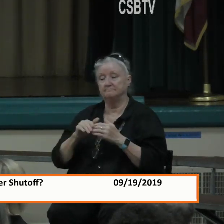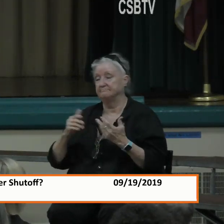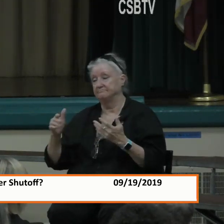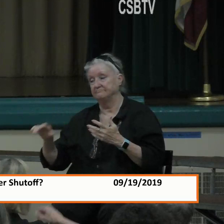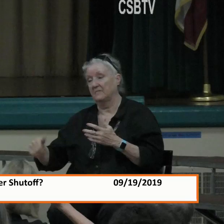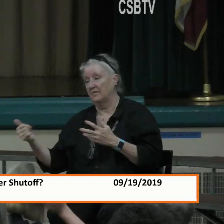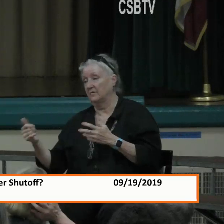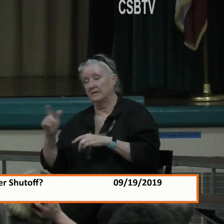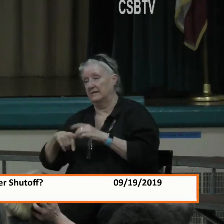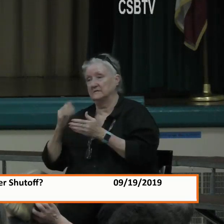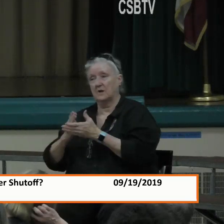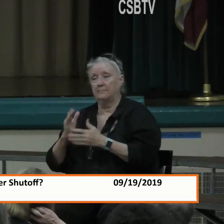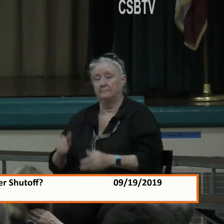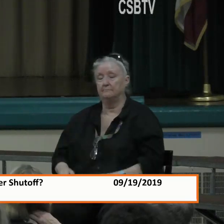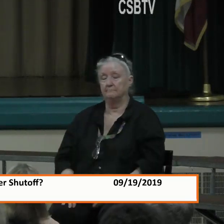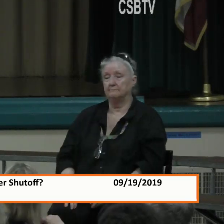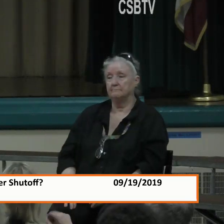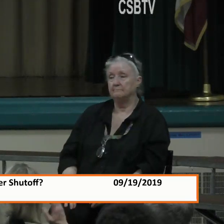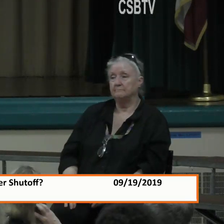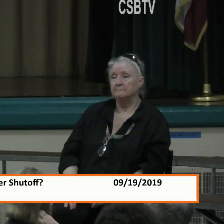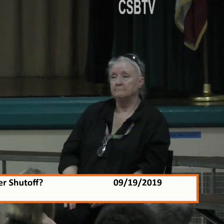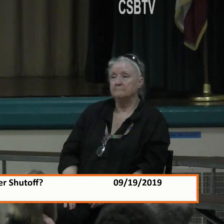can't stop them from doing it.